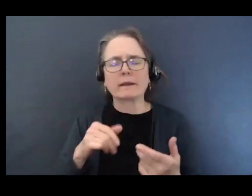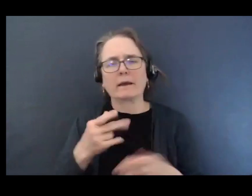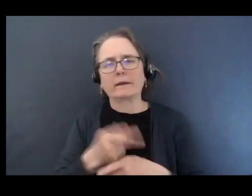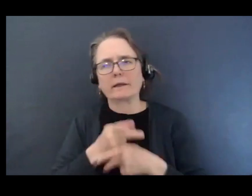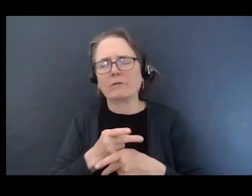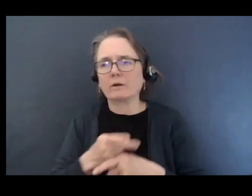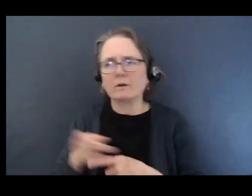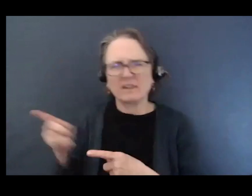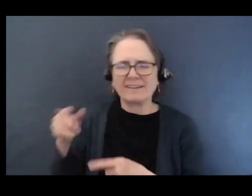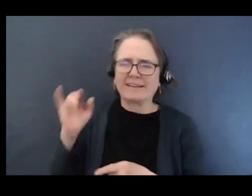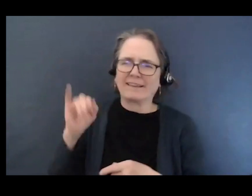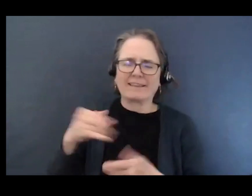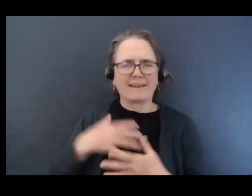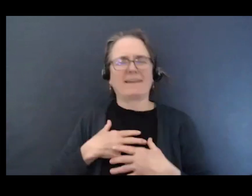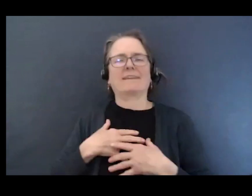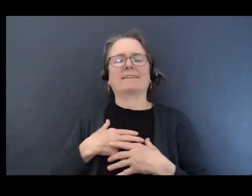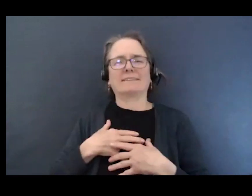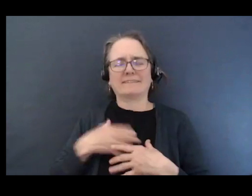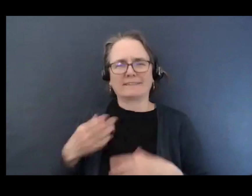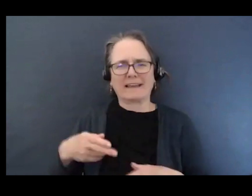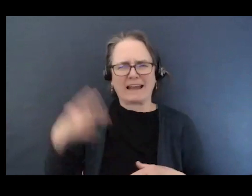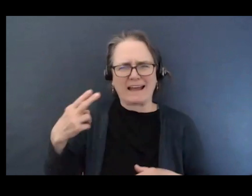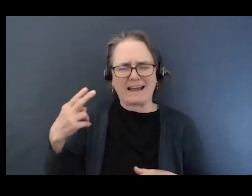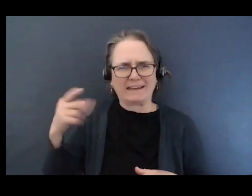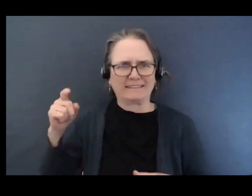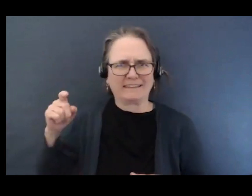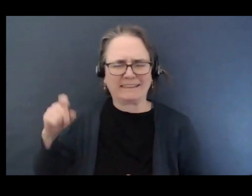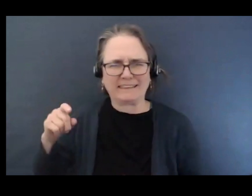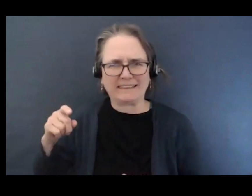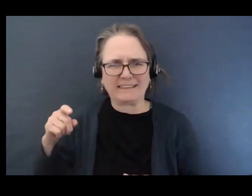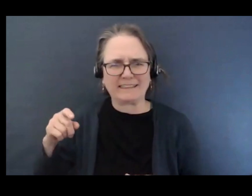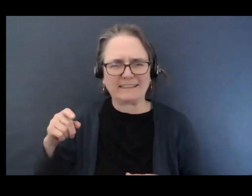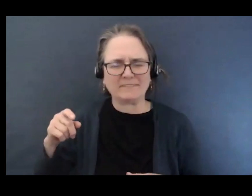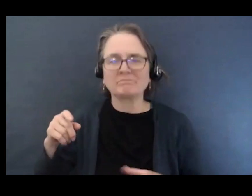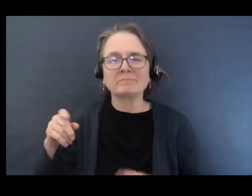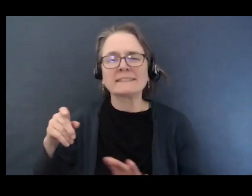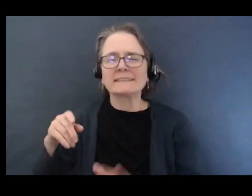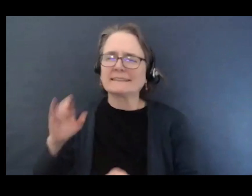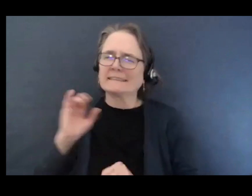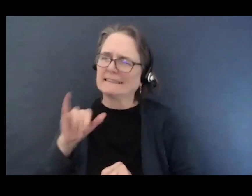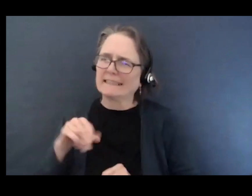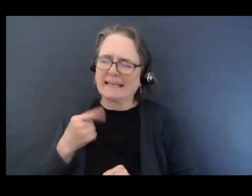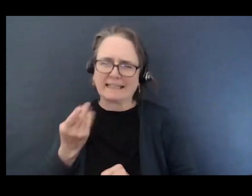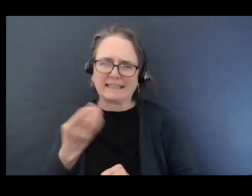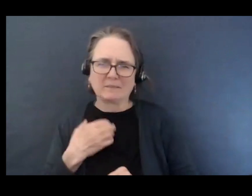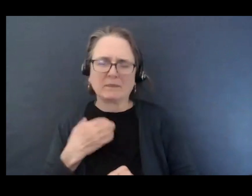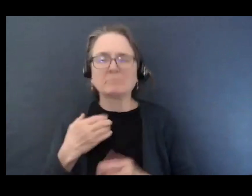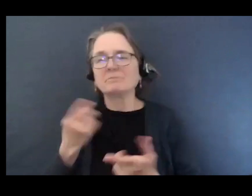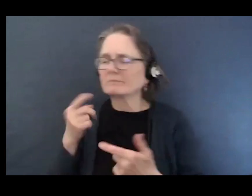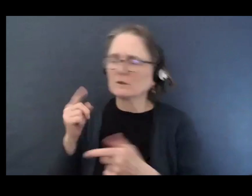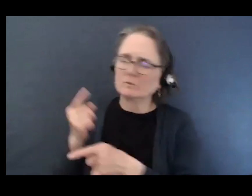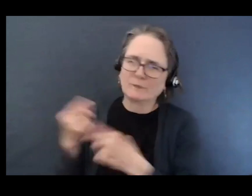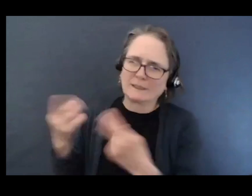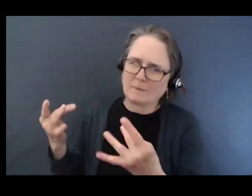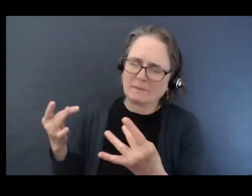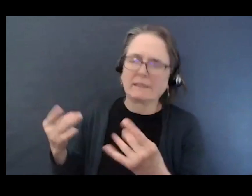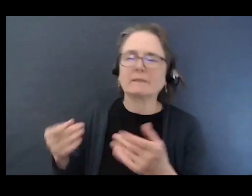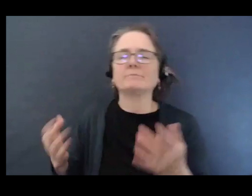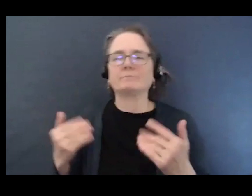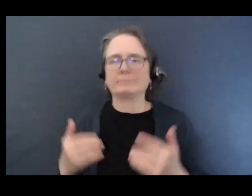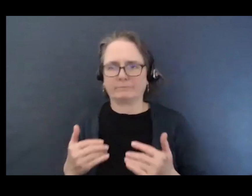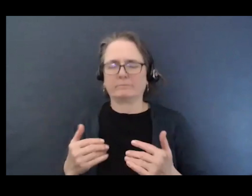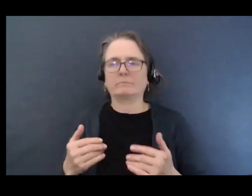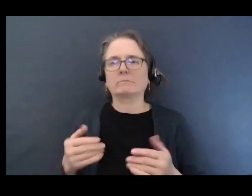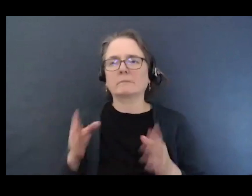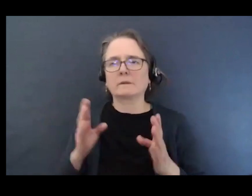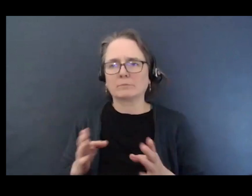It's definitely a trade-off. Yeah. So one quick comment on this subject of access for drivers, and I